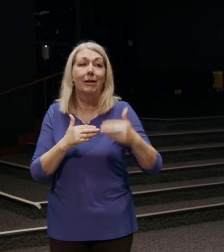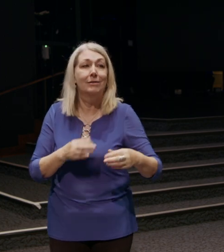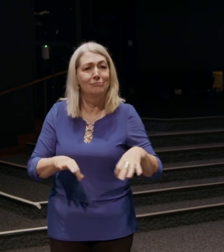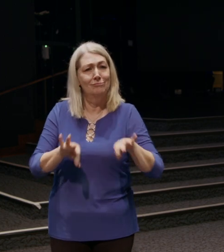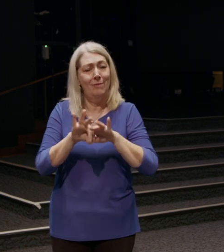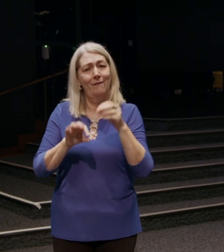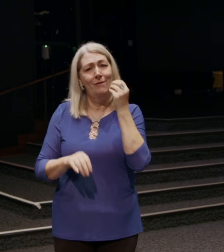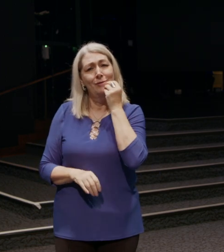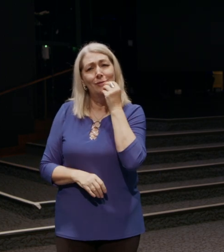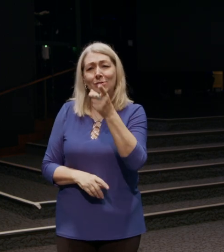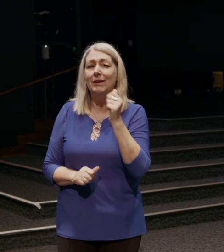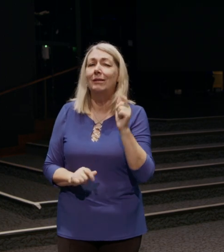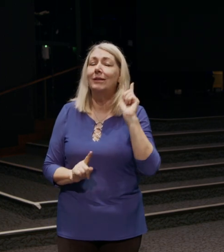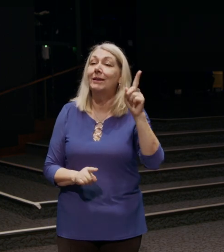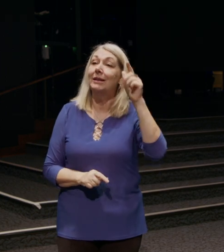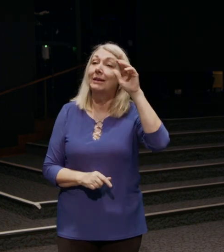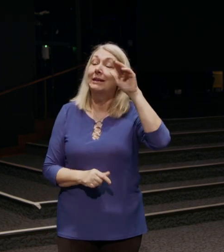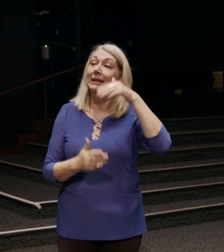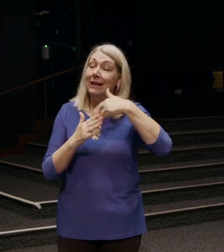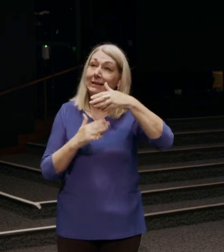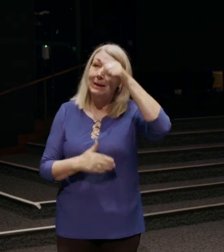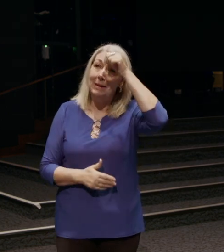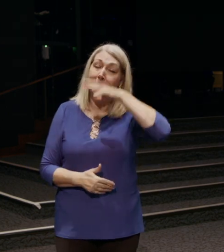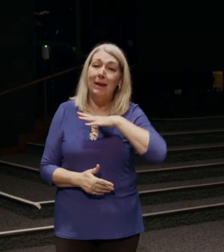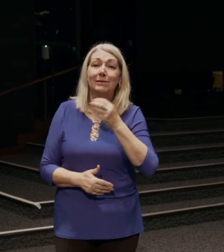next men's breakfast.